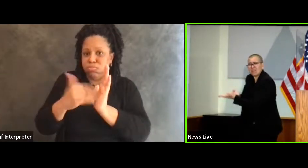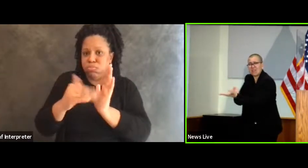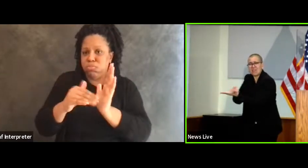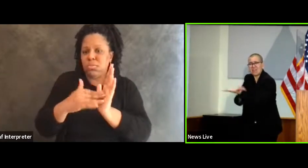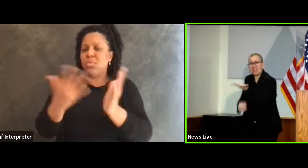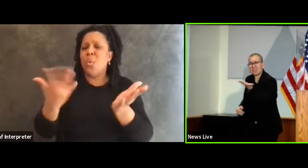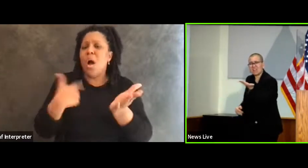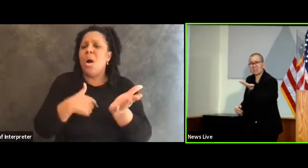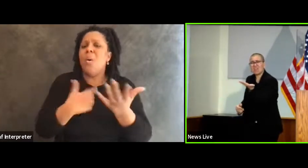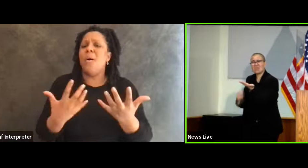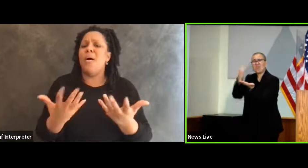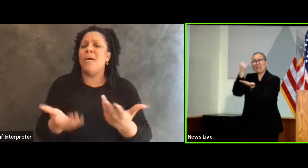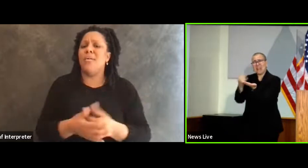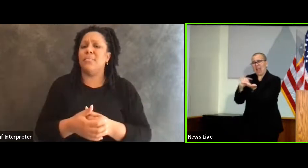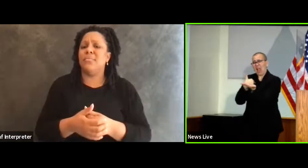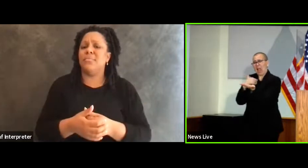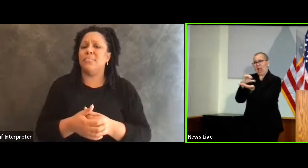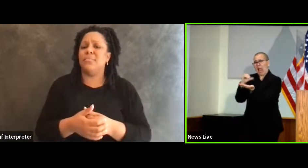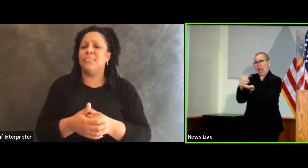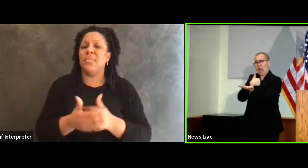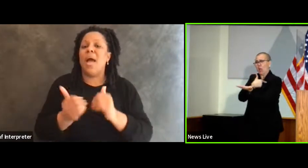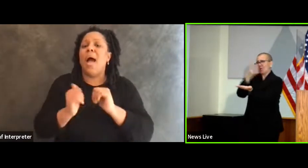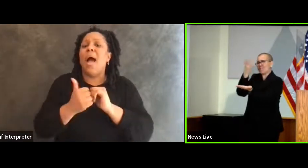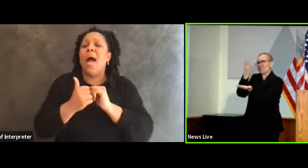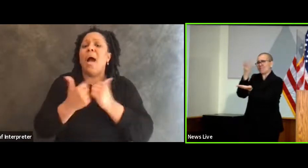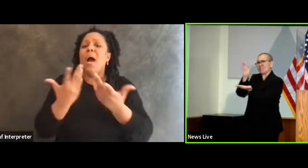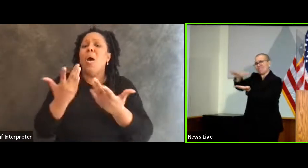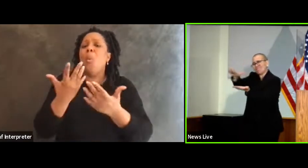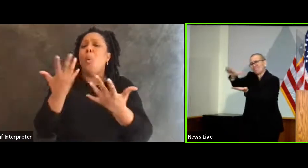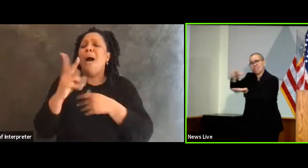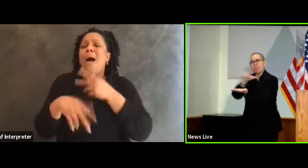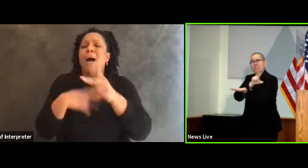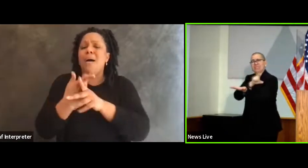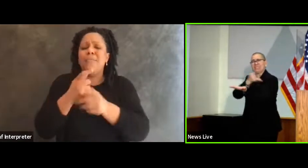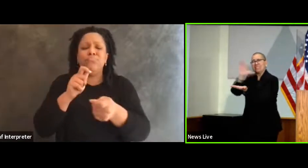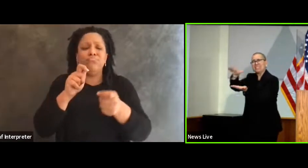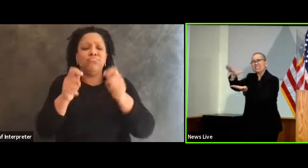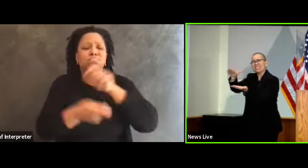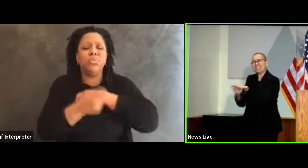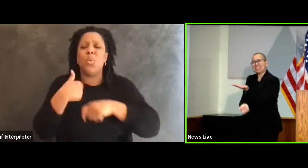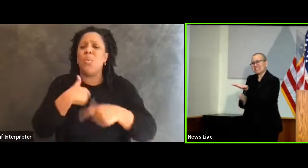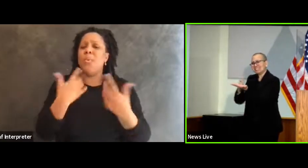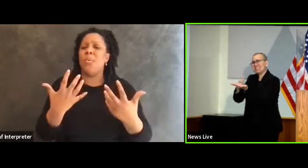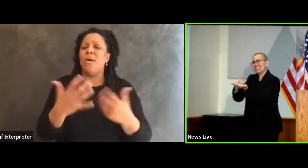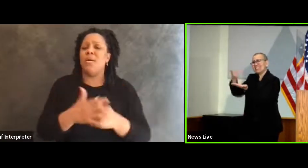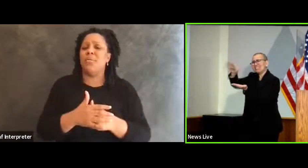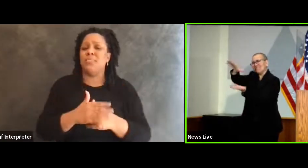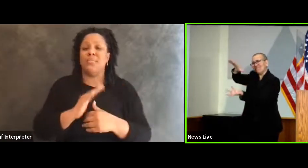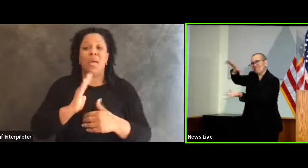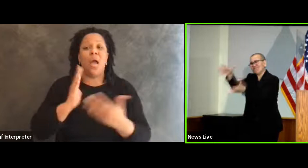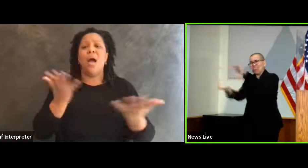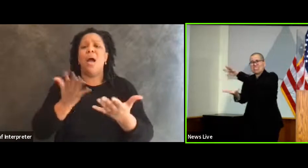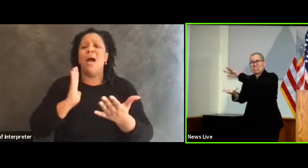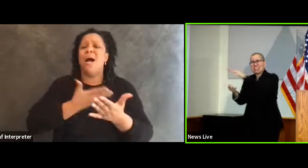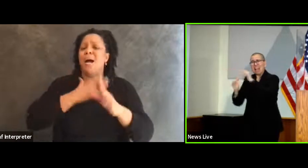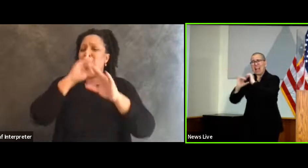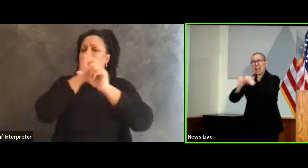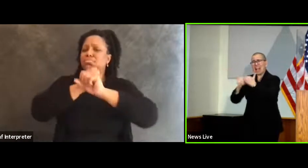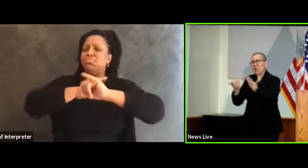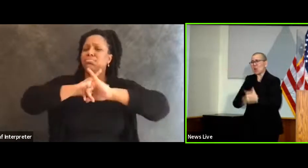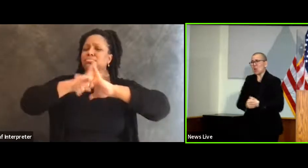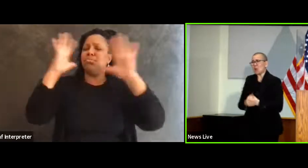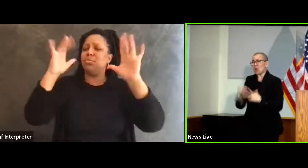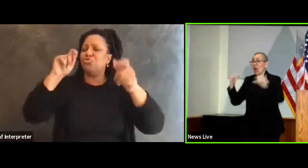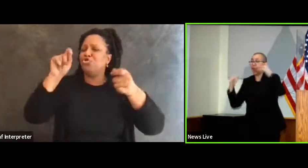for change, and what is our vision of what that could be. There are tons of creative ways in which